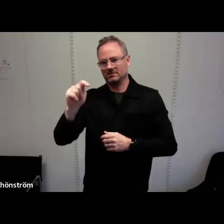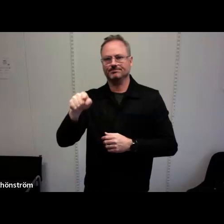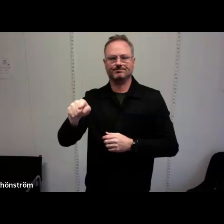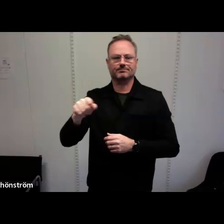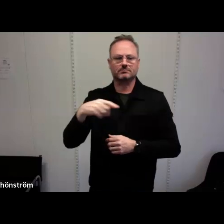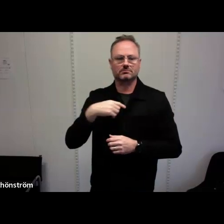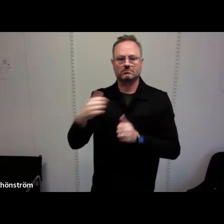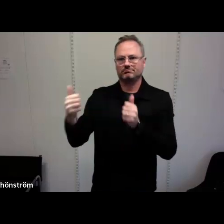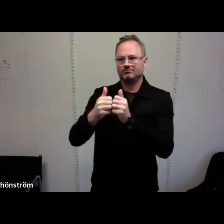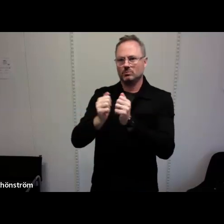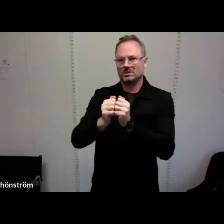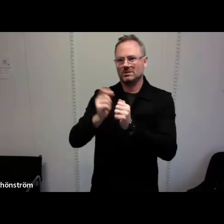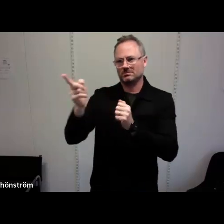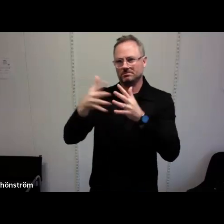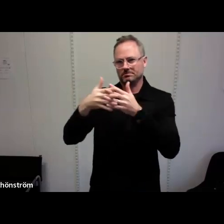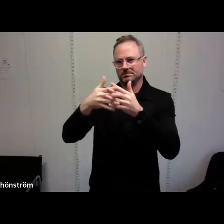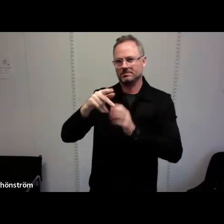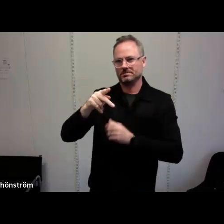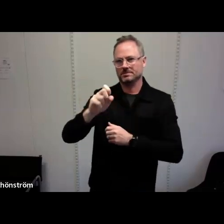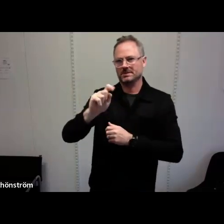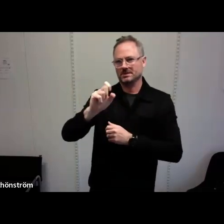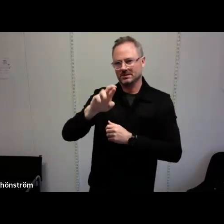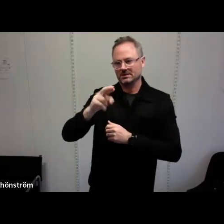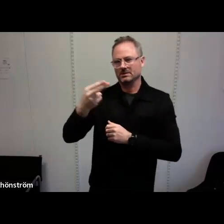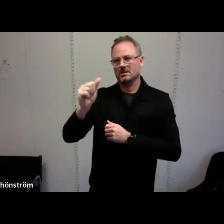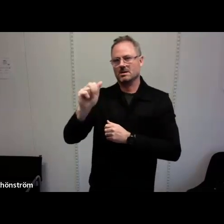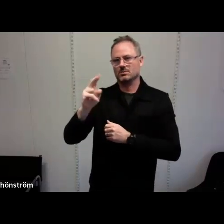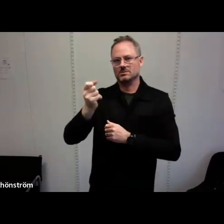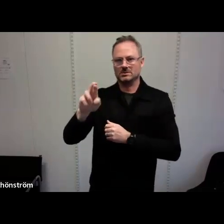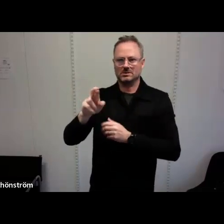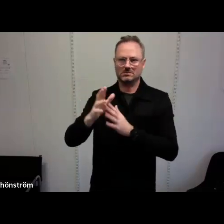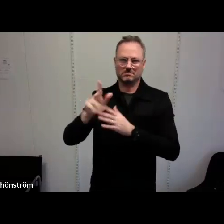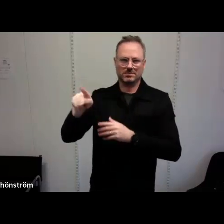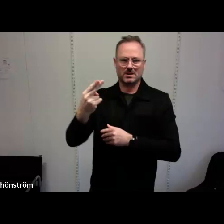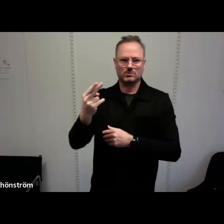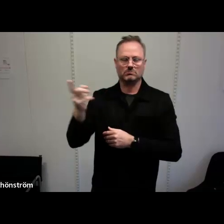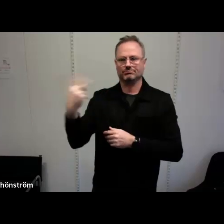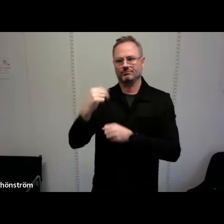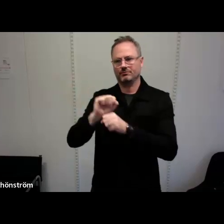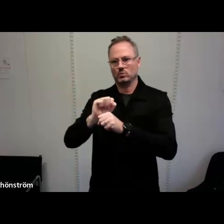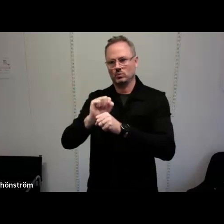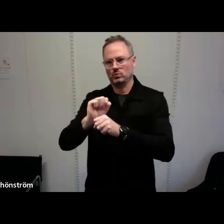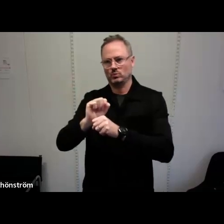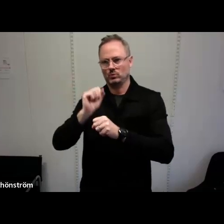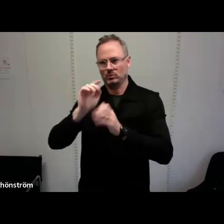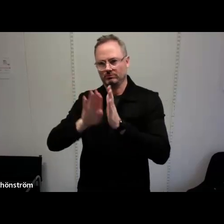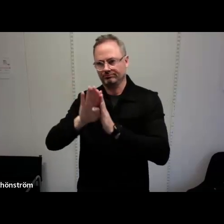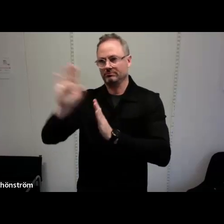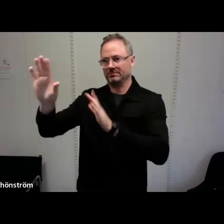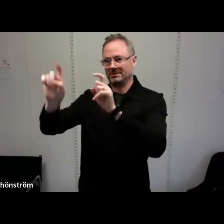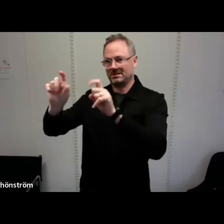So I eventually we developed the Swedish Sign Language SRT test, and we did that in collaboration with Peter Hauser,